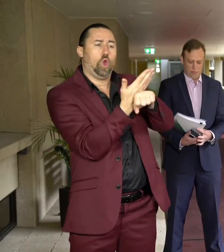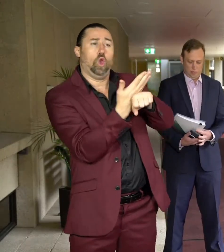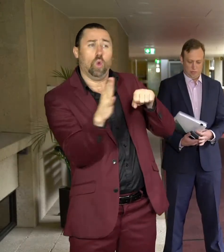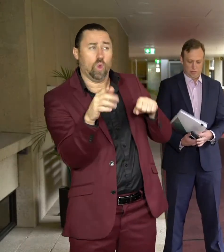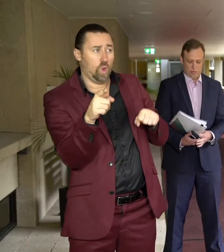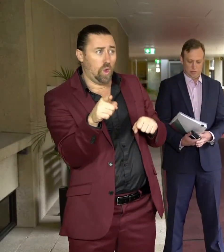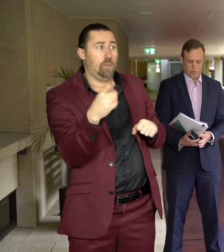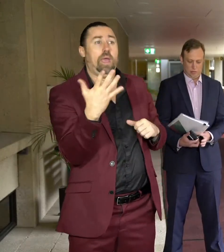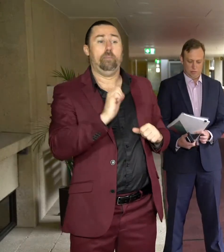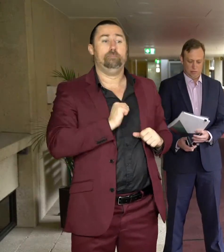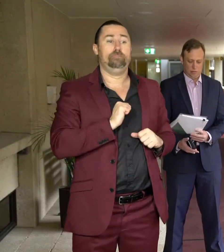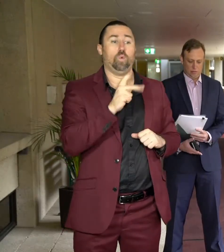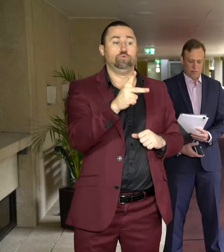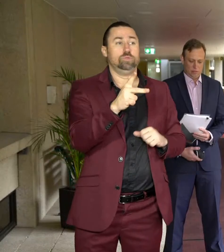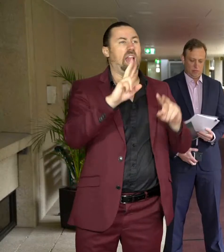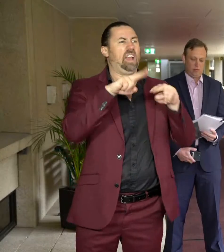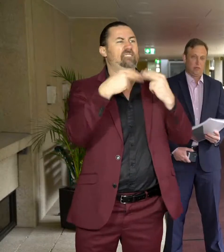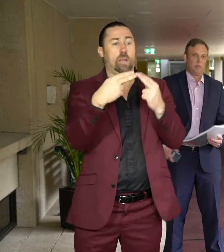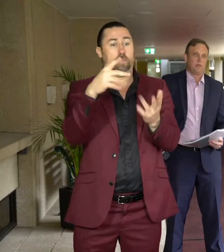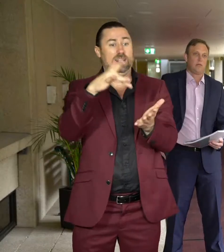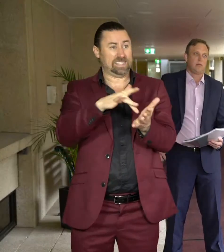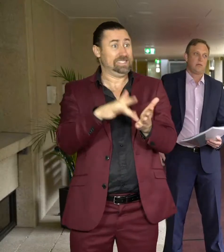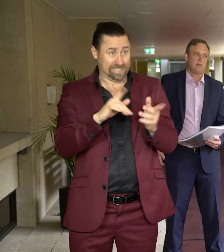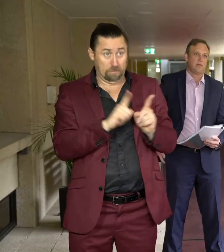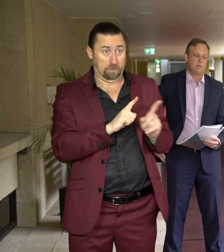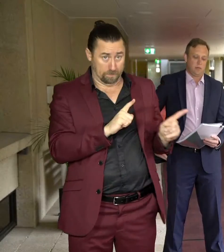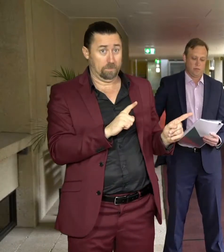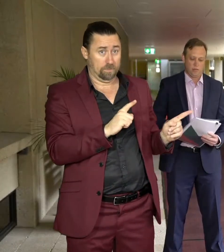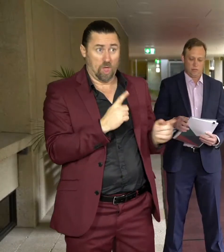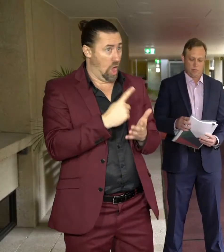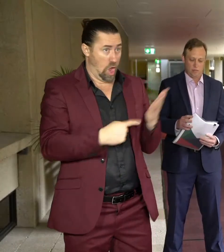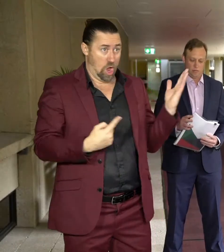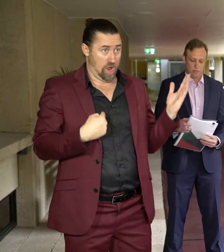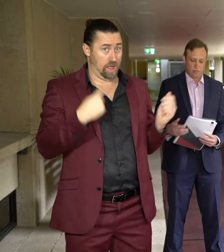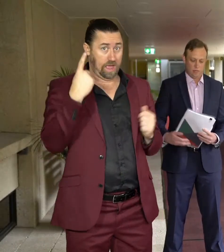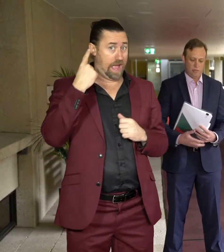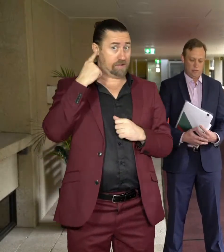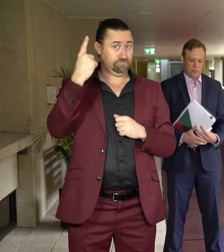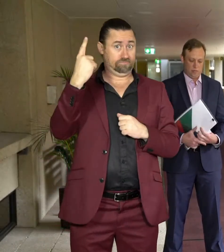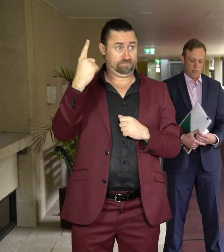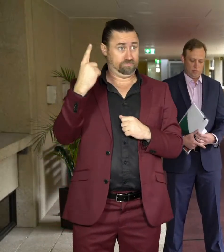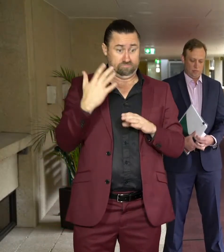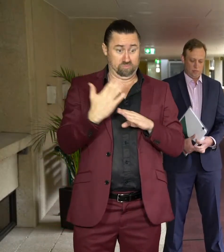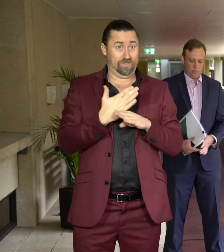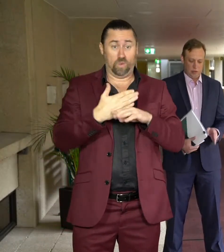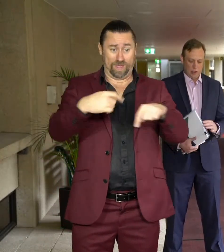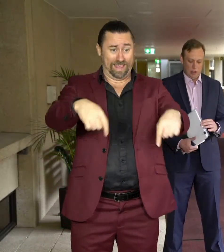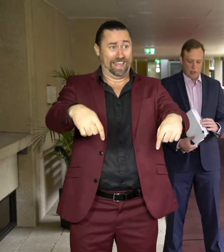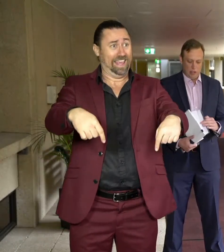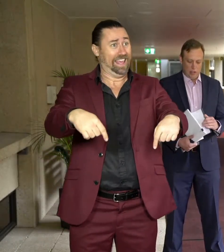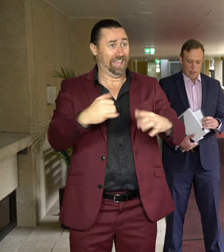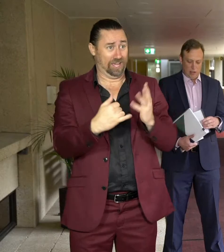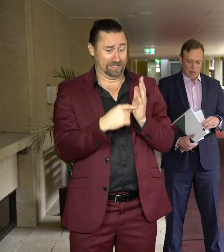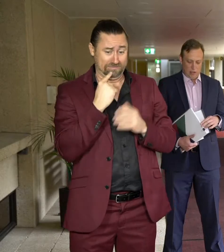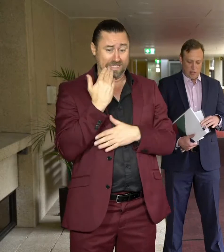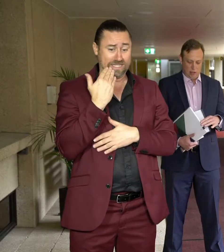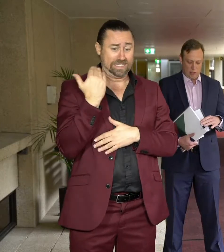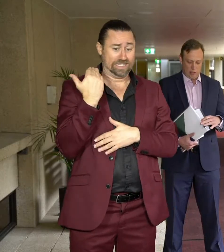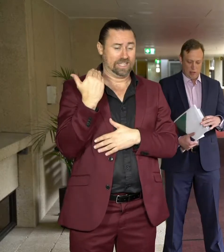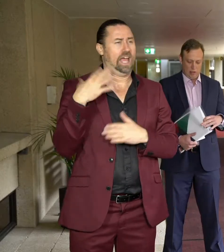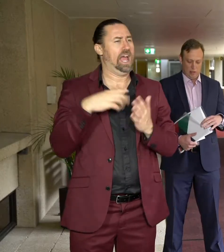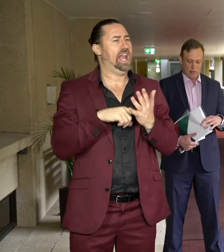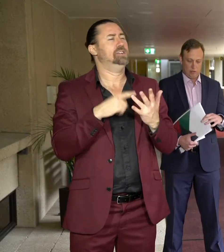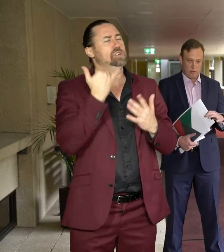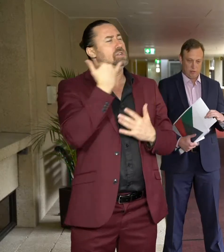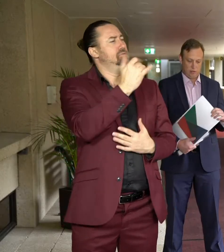at the Portuguese Family Centre? Yes, so I only just got this information before this press conference, so I do need to